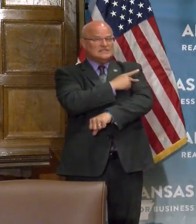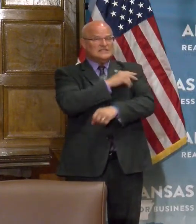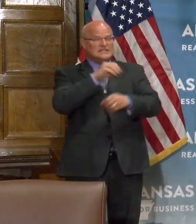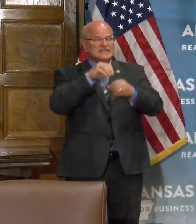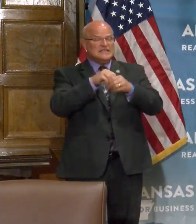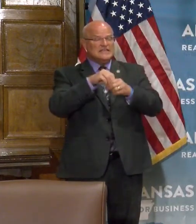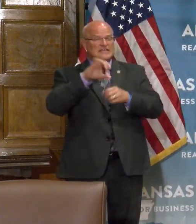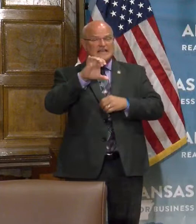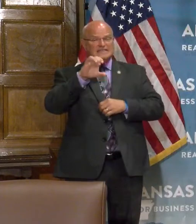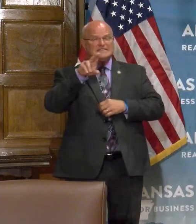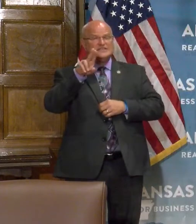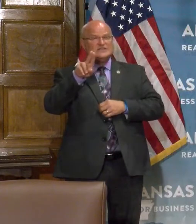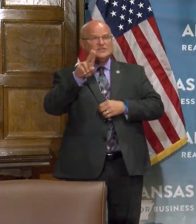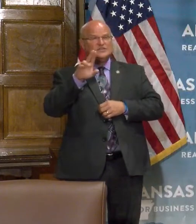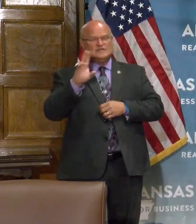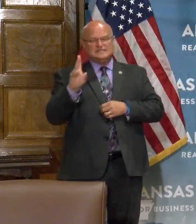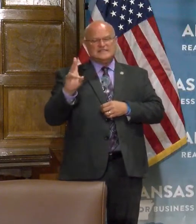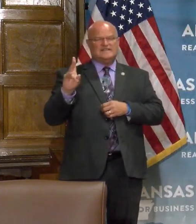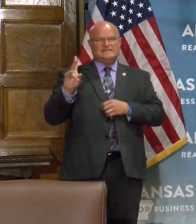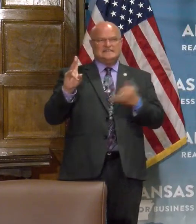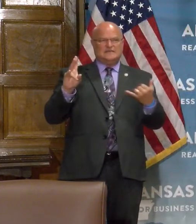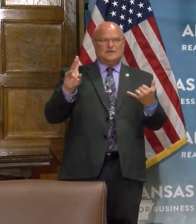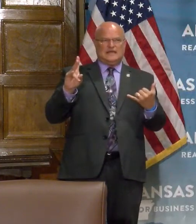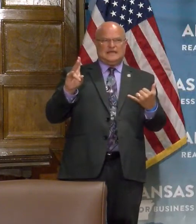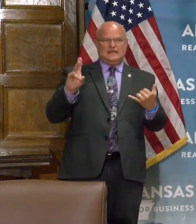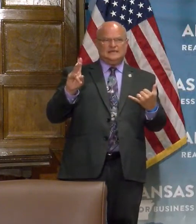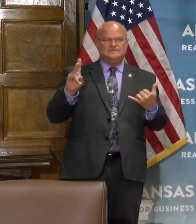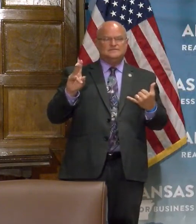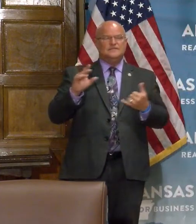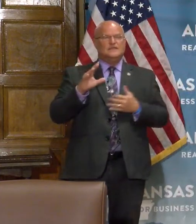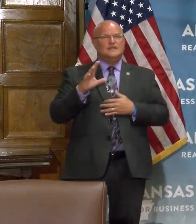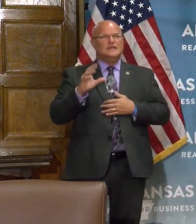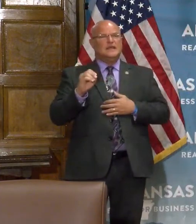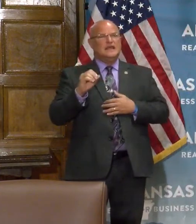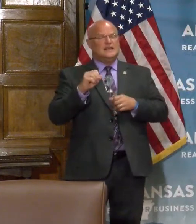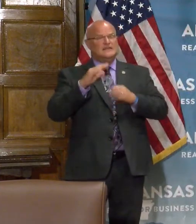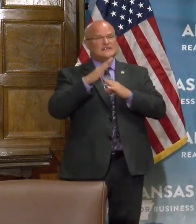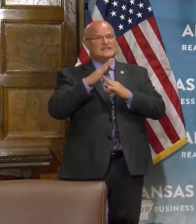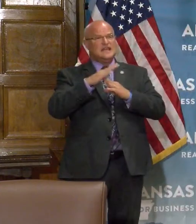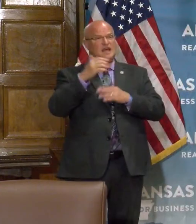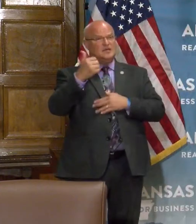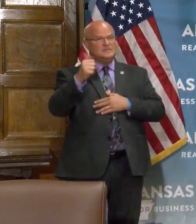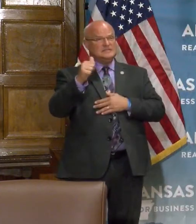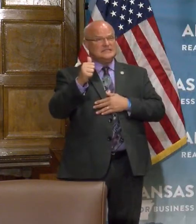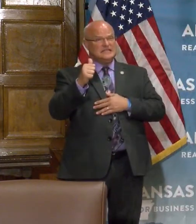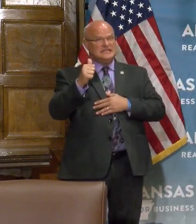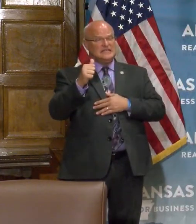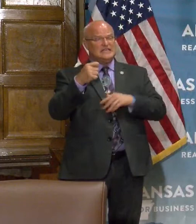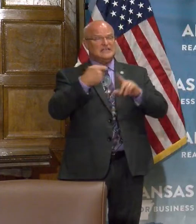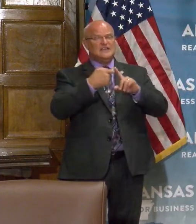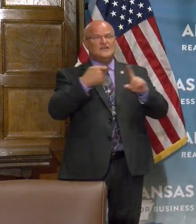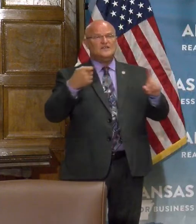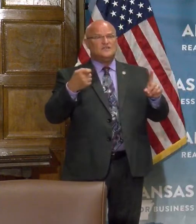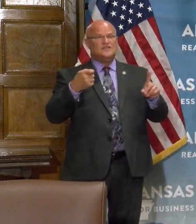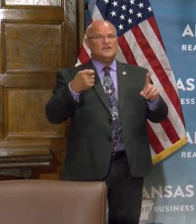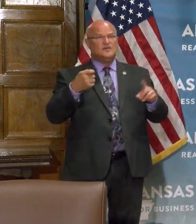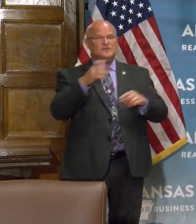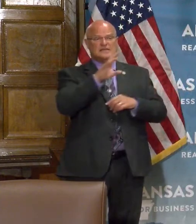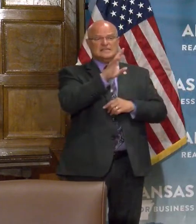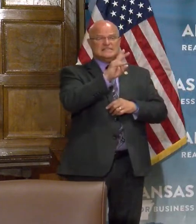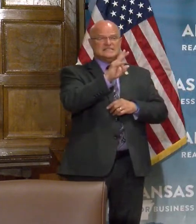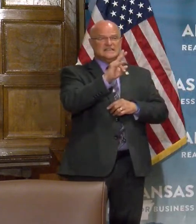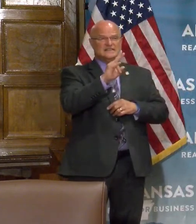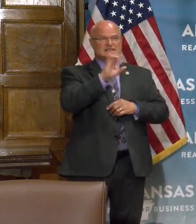in an ICU is 17. And of the top 10, it ranges from 17